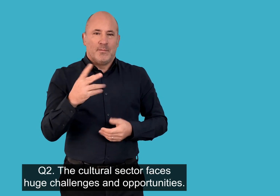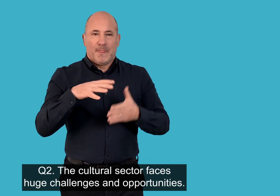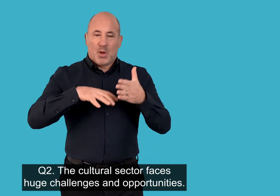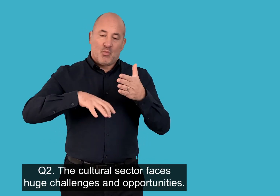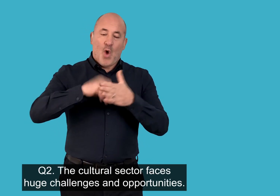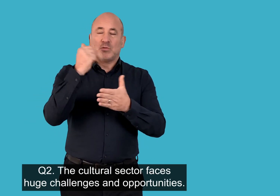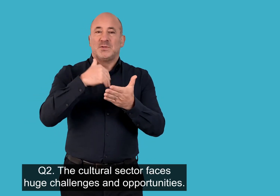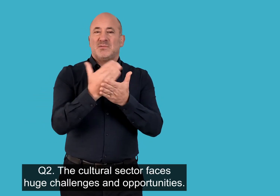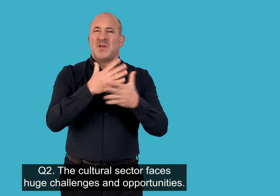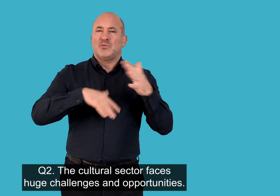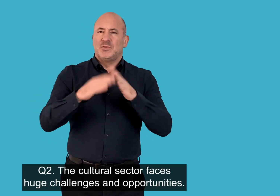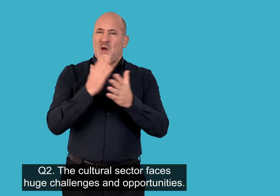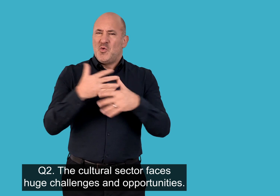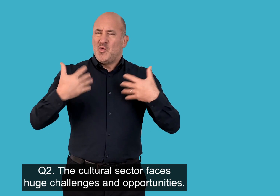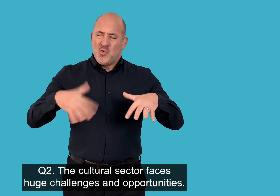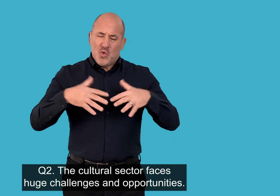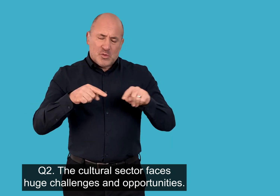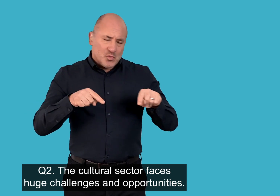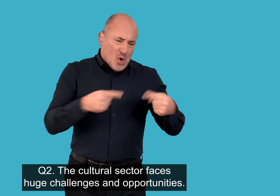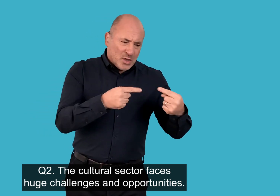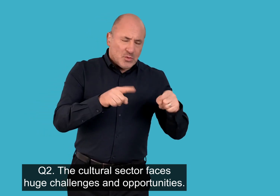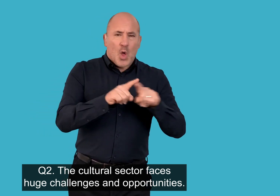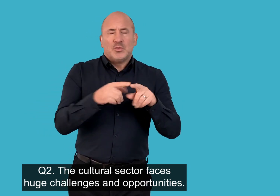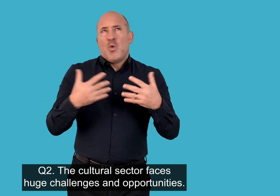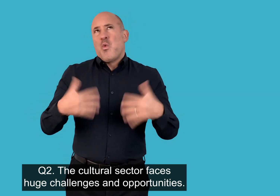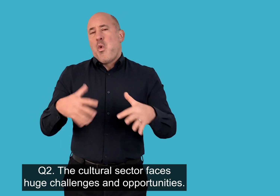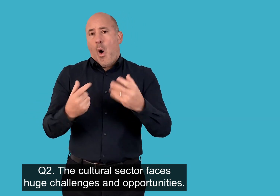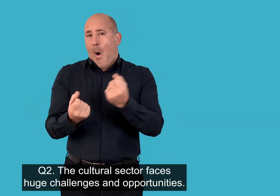The cultural sector faces huge challenges and opportunities.